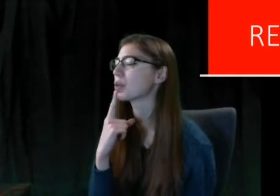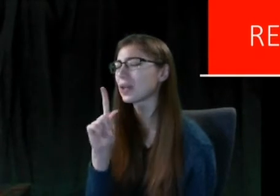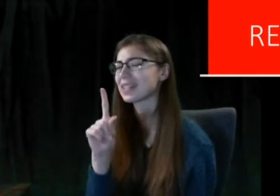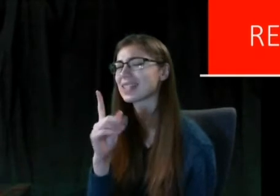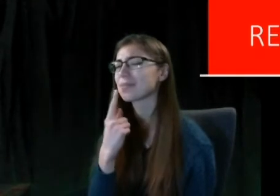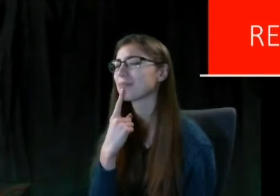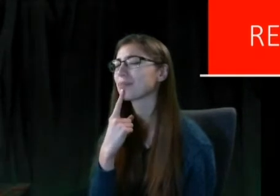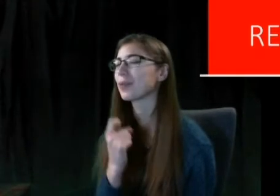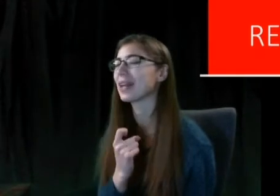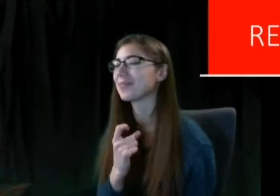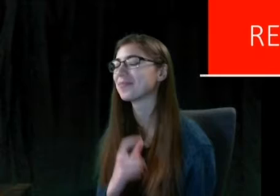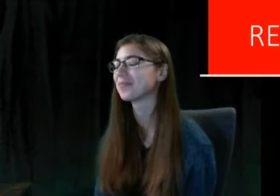Once. Red.